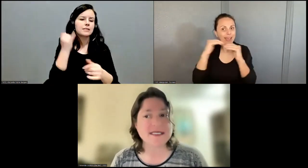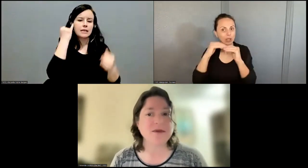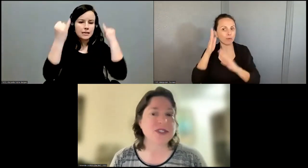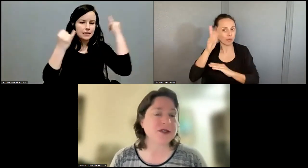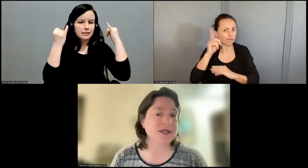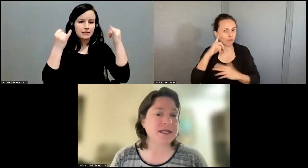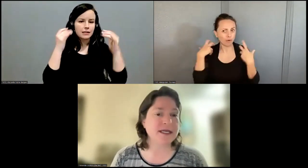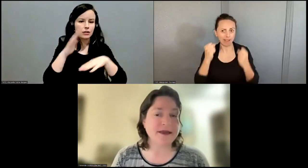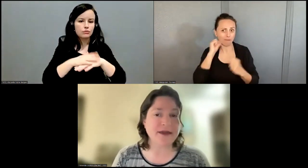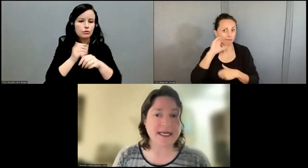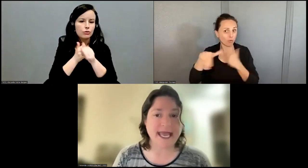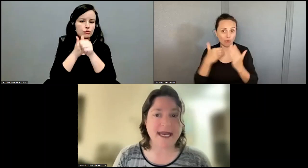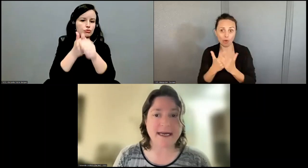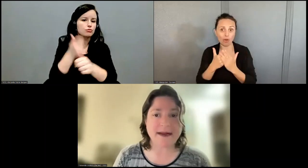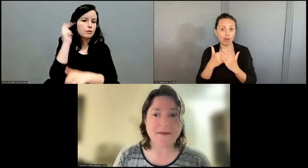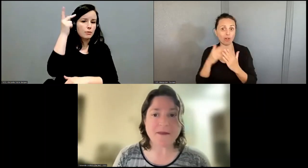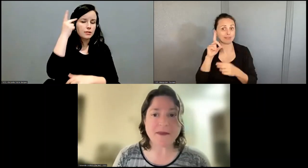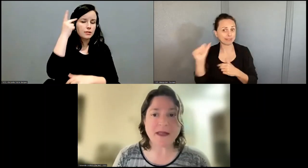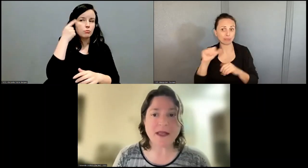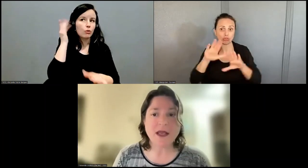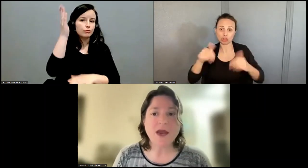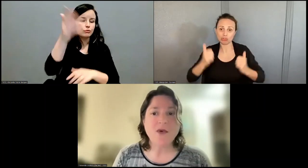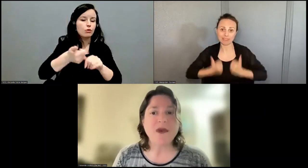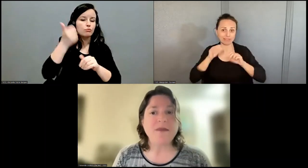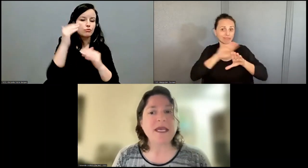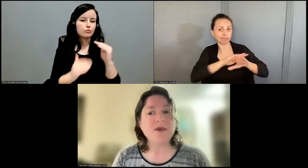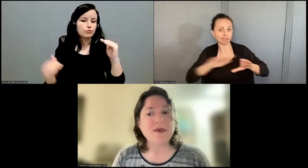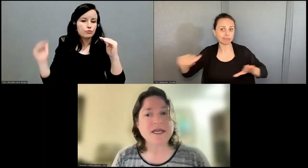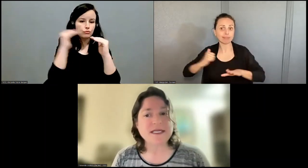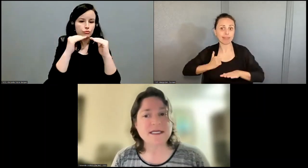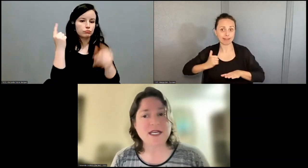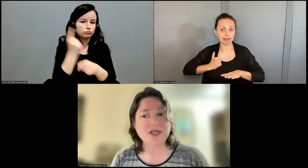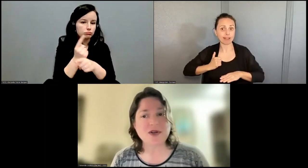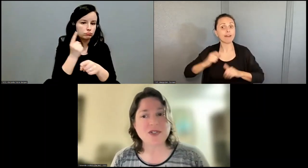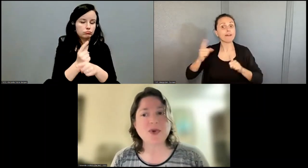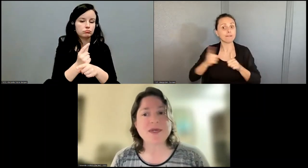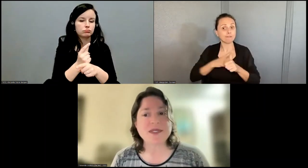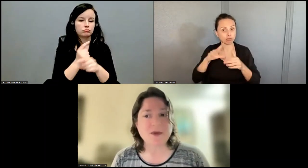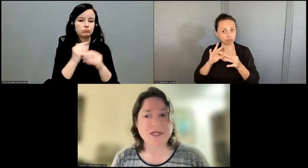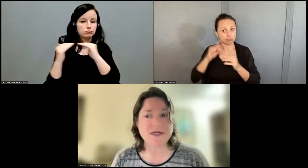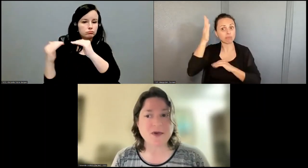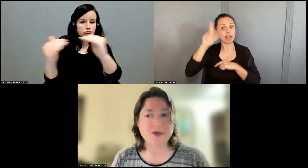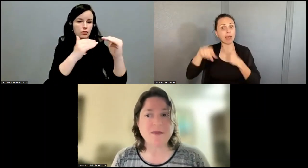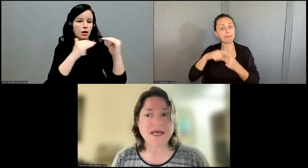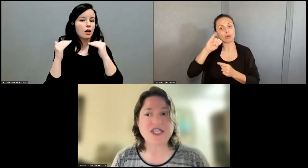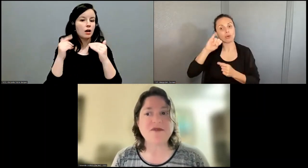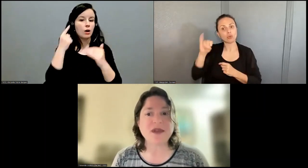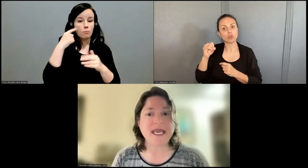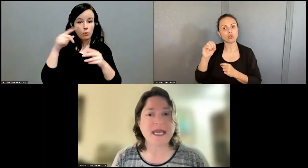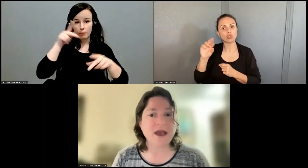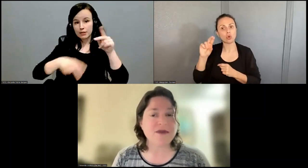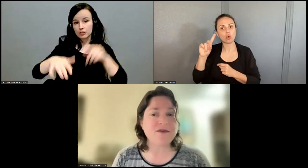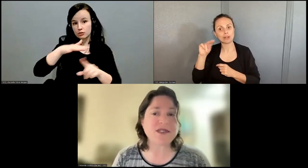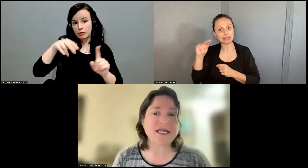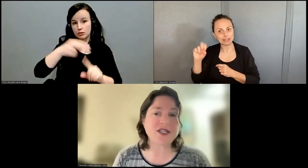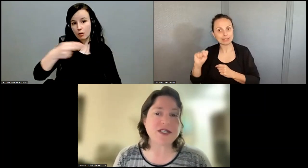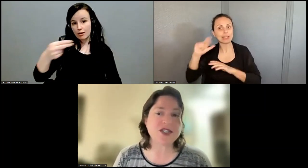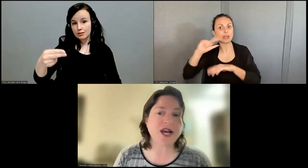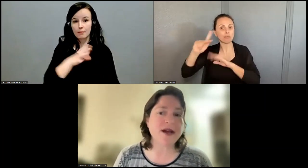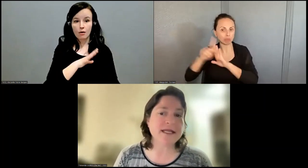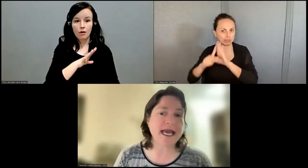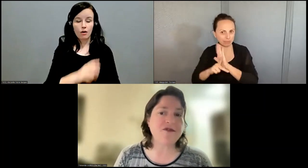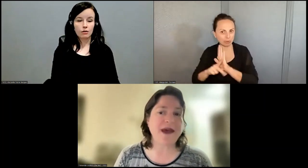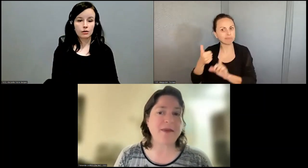all disabled children living in Canada. We begin with a presentation on Jordan's Principle by Jennifer King of the First